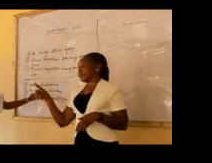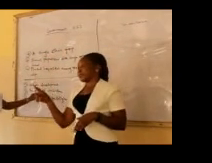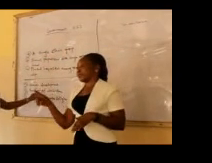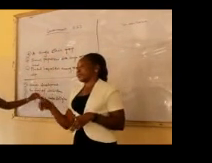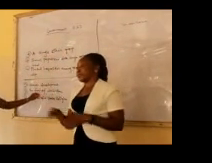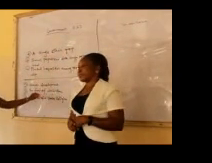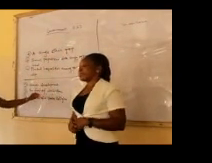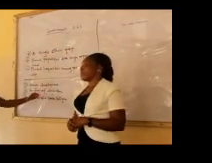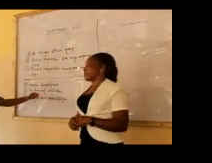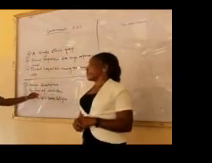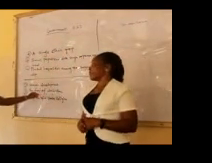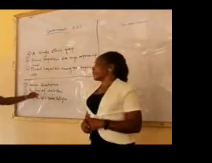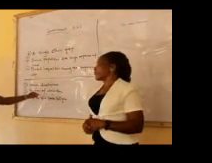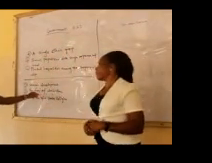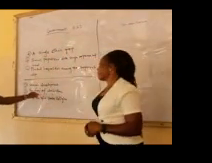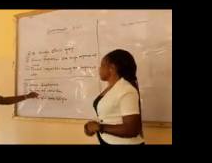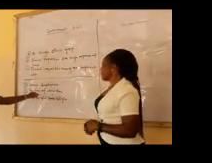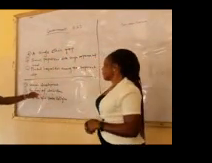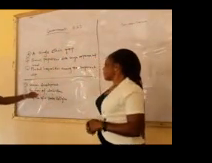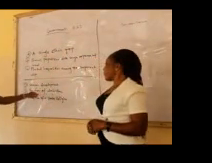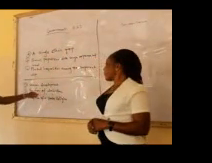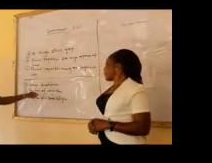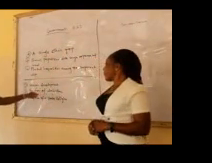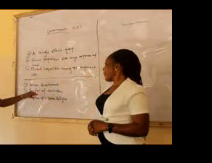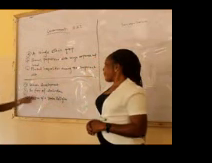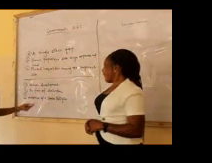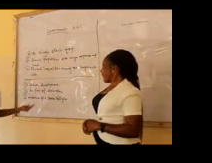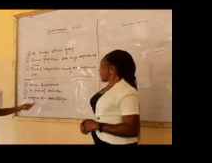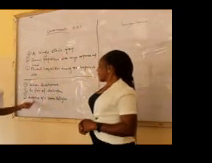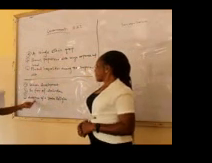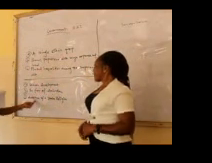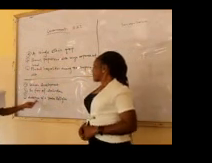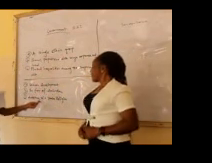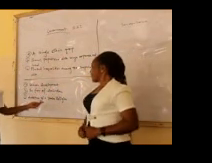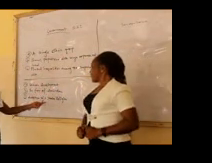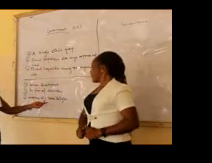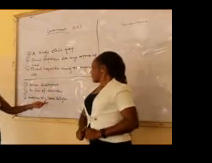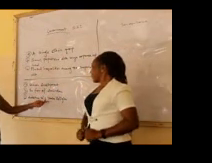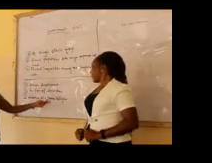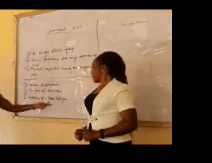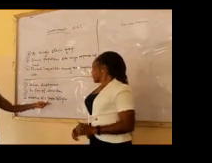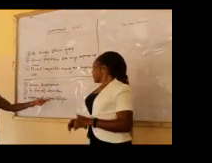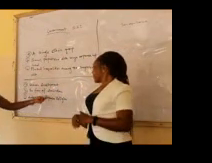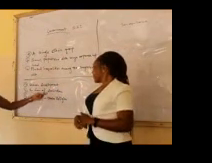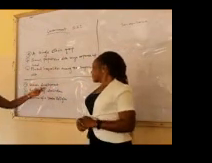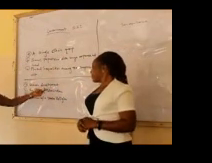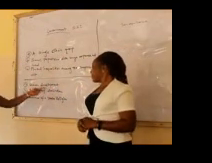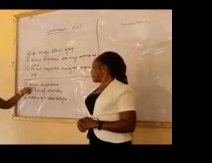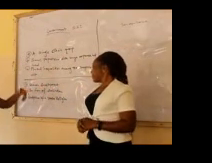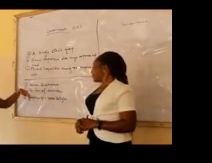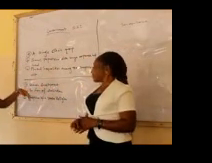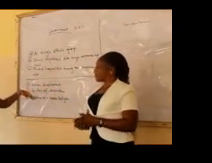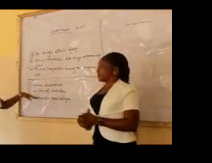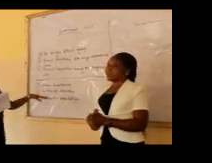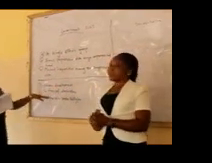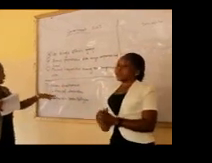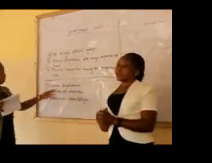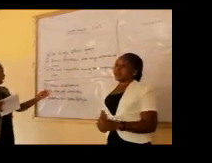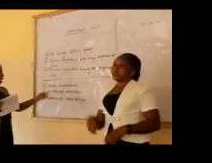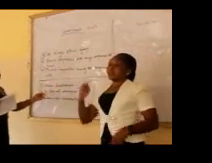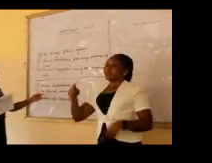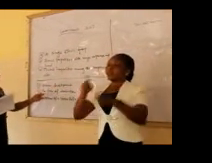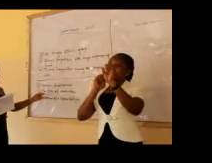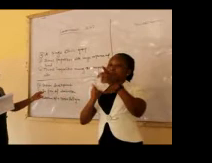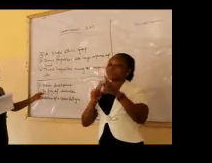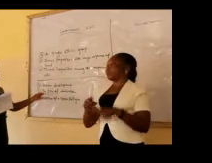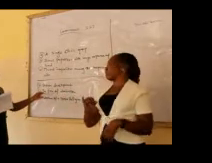B, the fear of domination. And then C, adoption of a state religion. So the